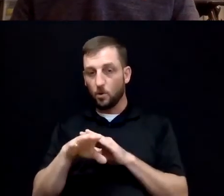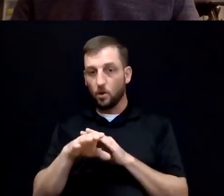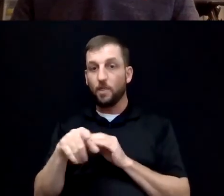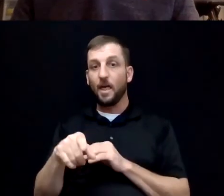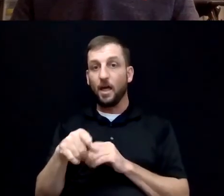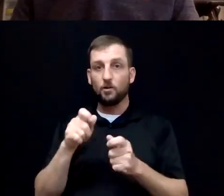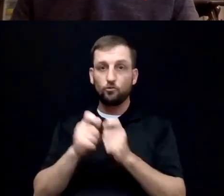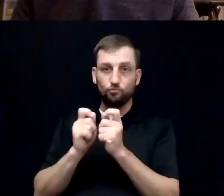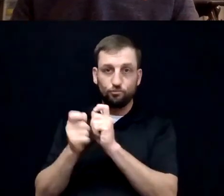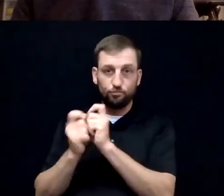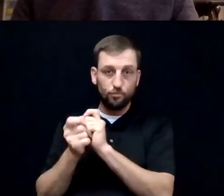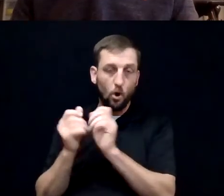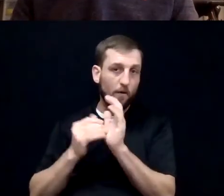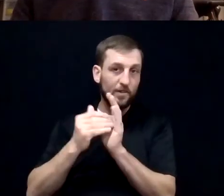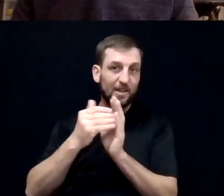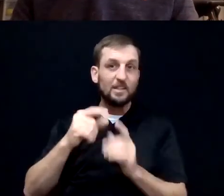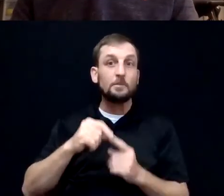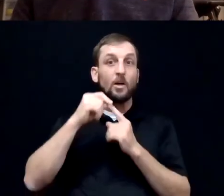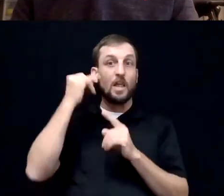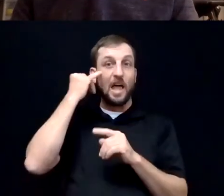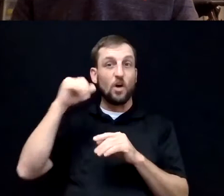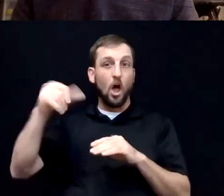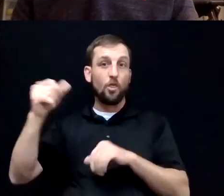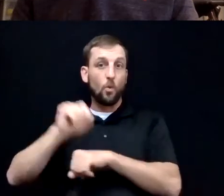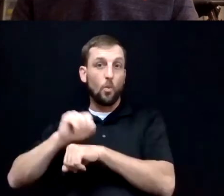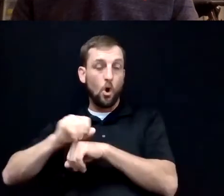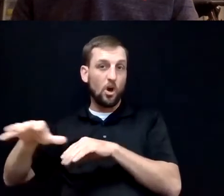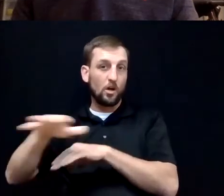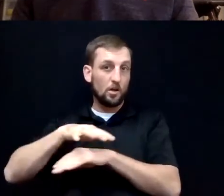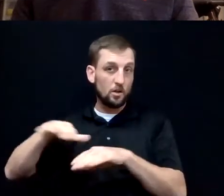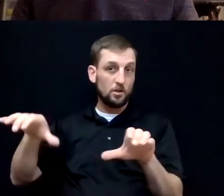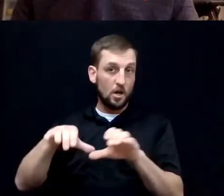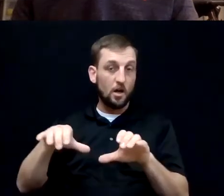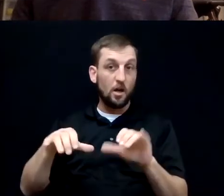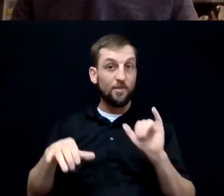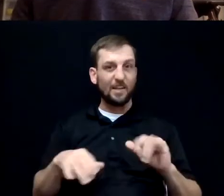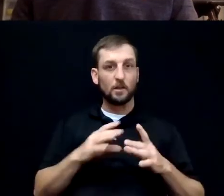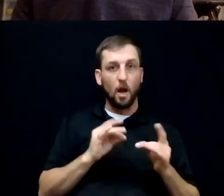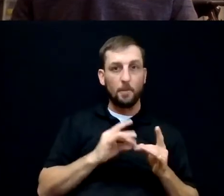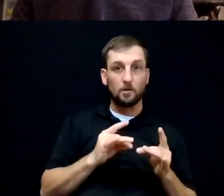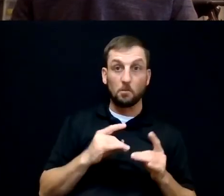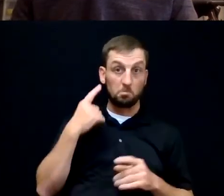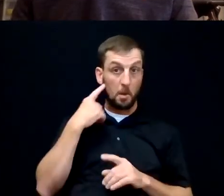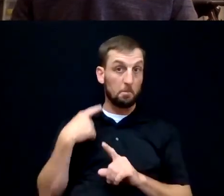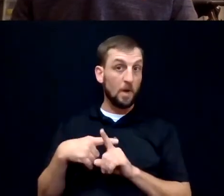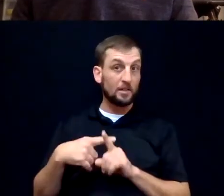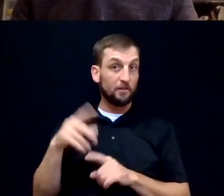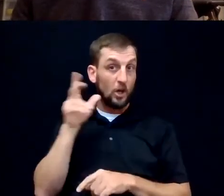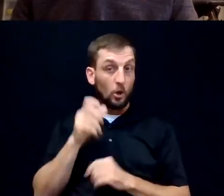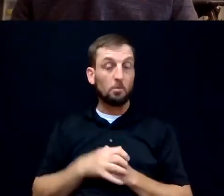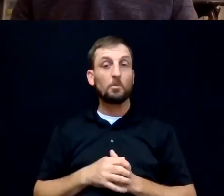work is done. So I think that's a comment. So that's positive to hear.